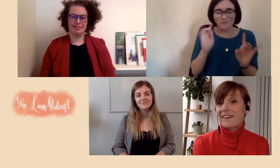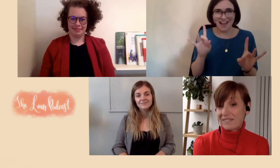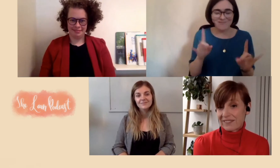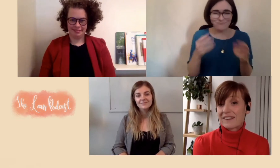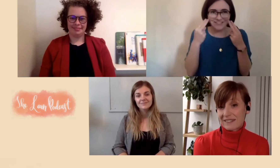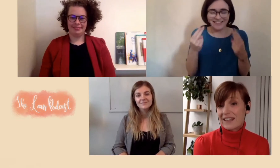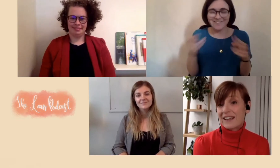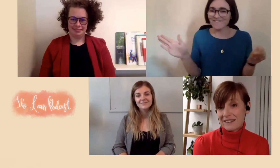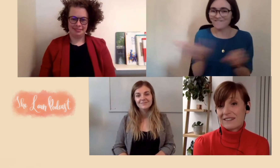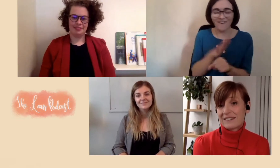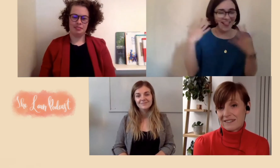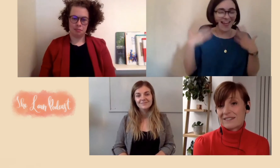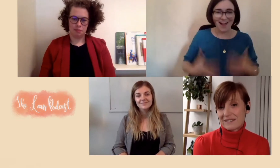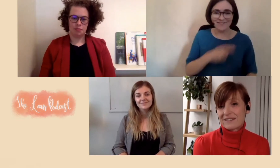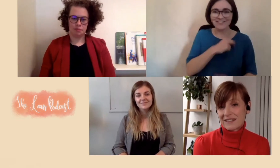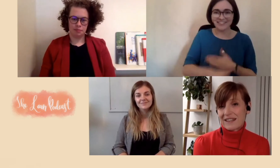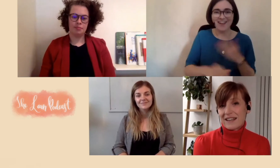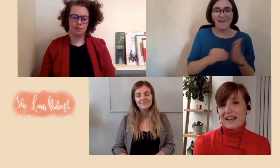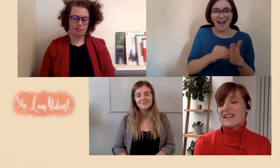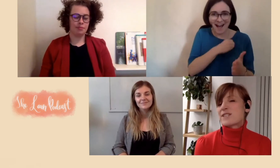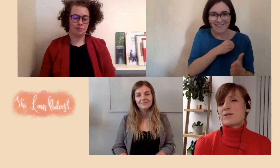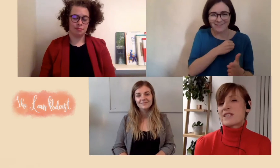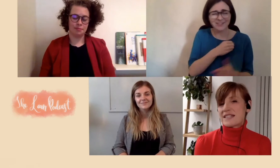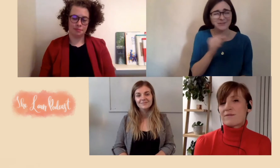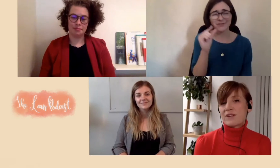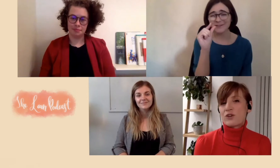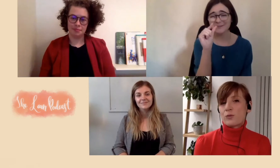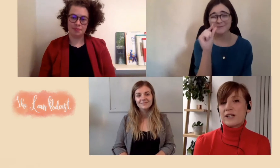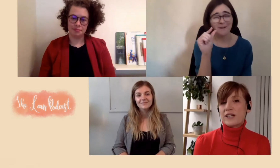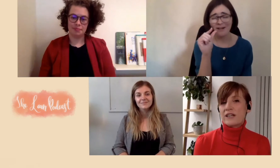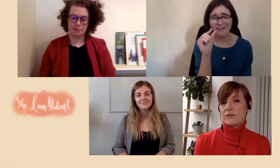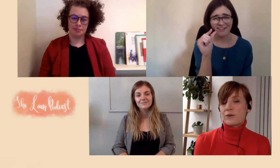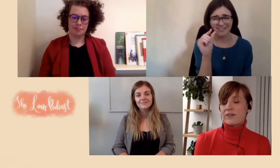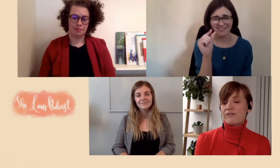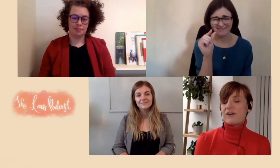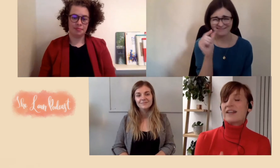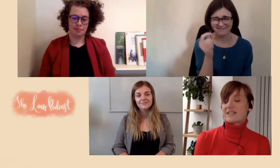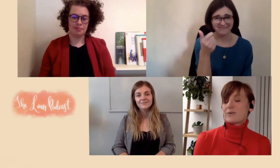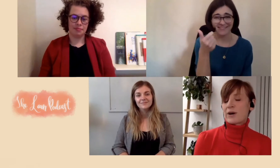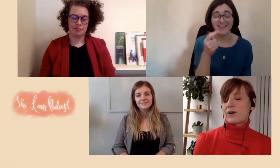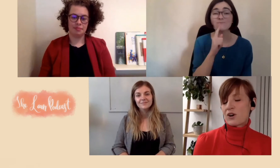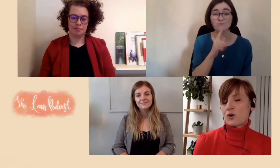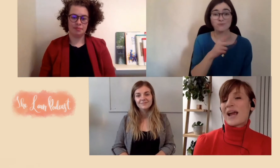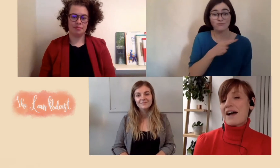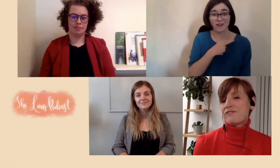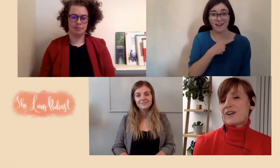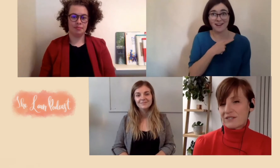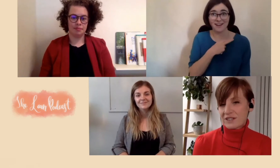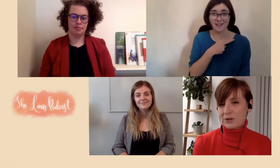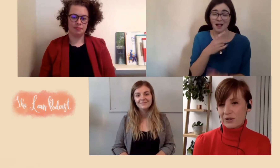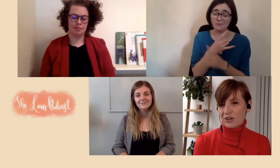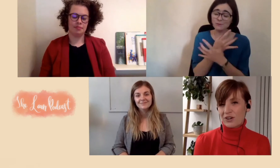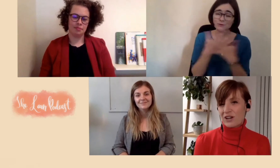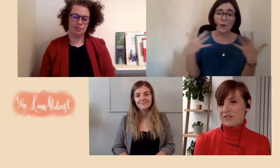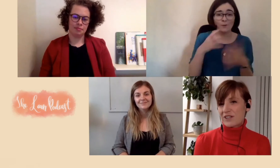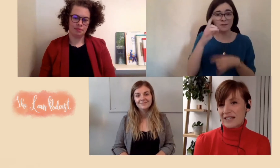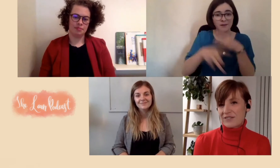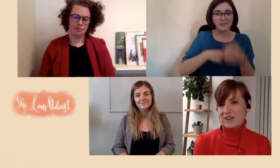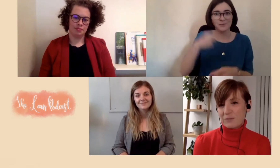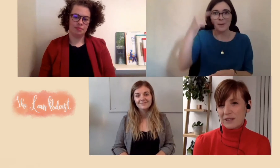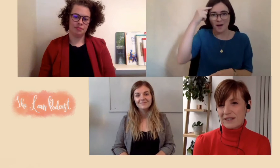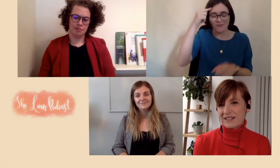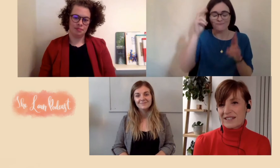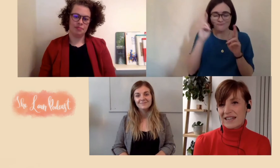have to like do a full outfit today. It was something so tiny, but it helped so much to actually get you in the right